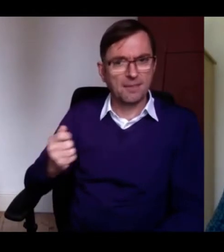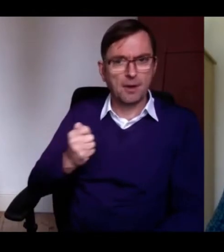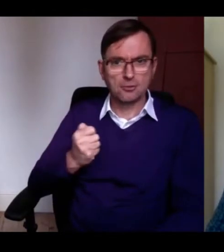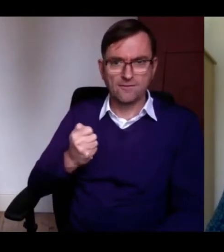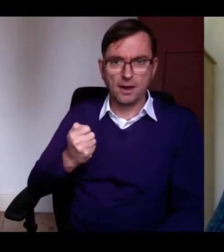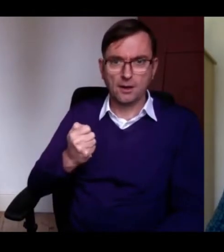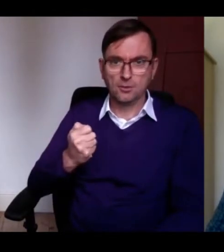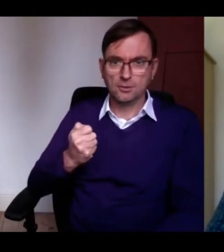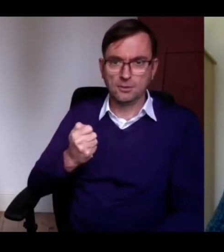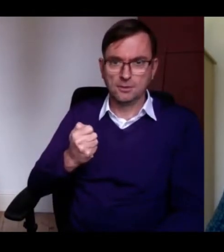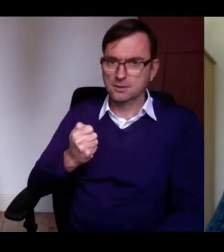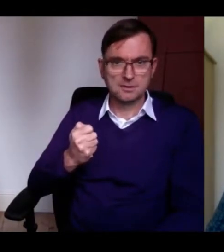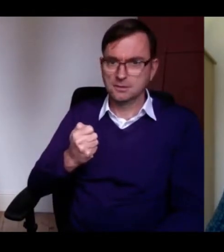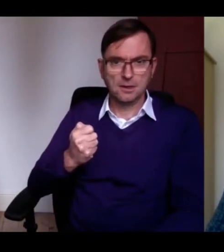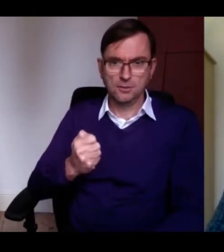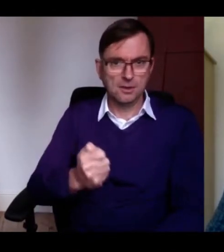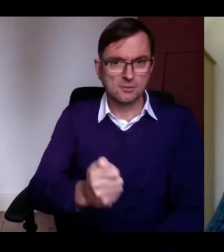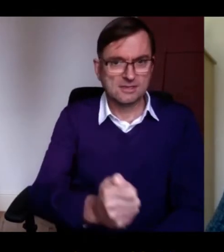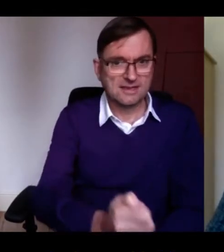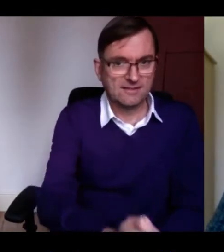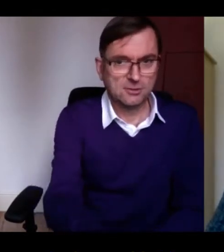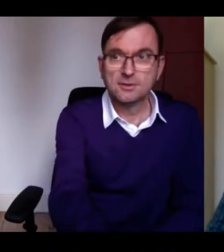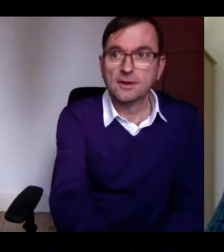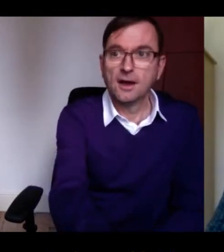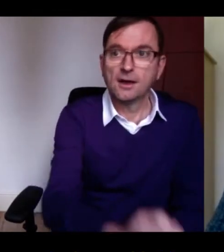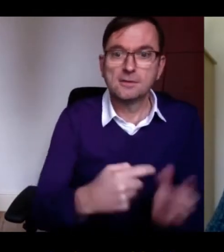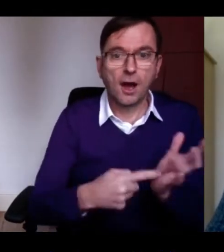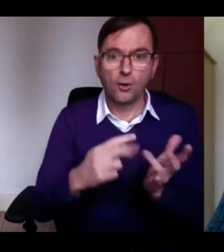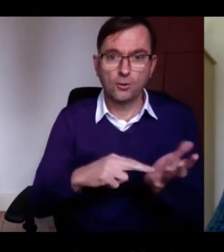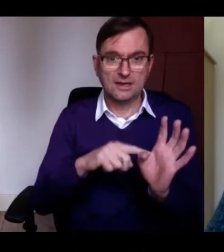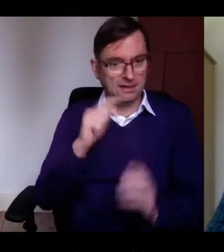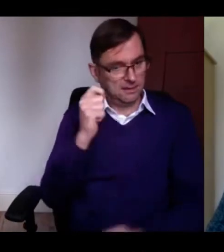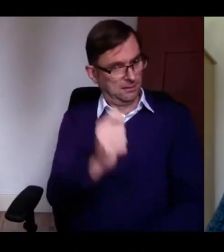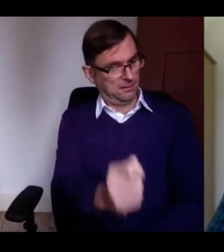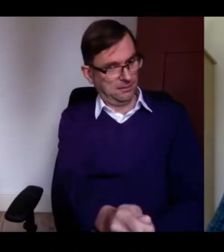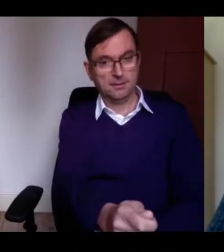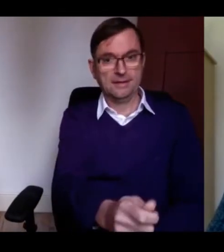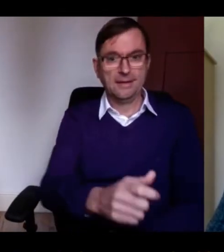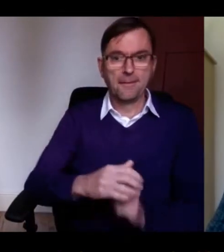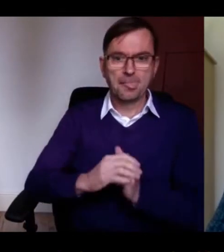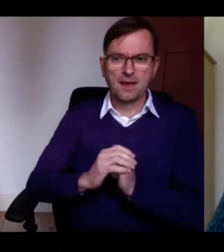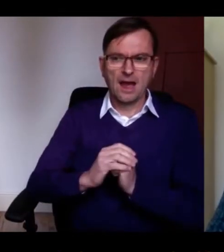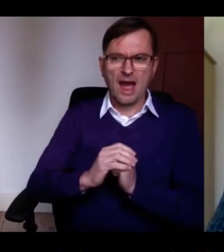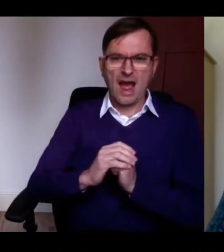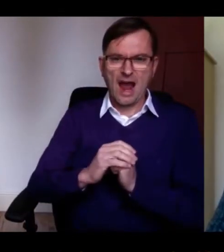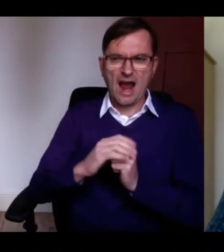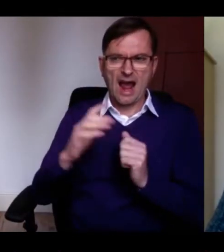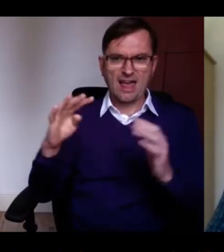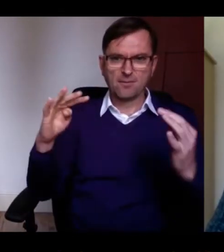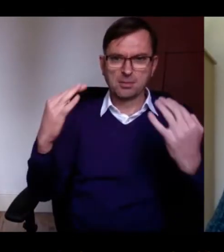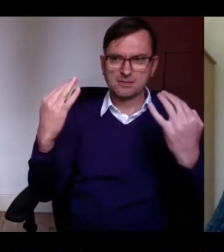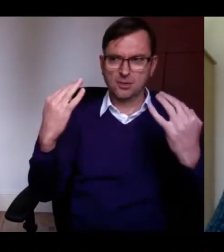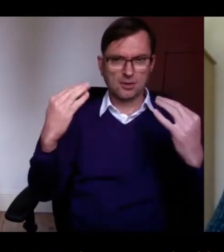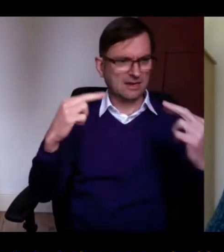so someone handed me the microphone. And we said, no, no, I handed it to Tony. And that started everyone